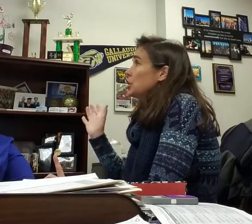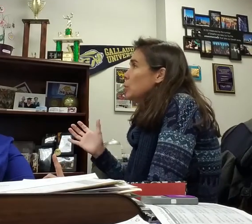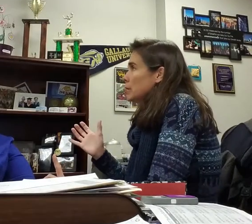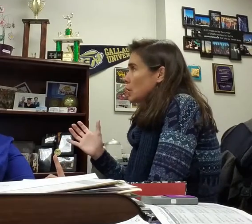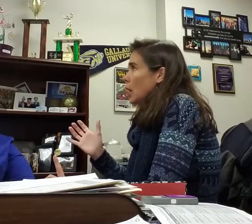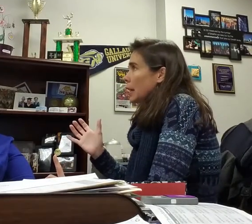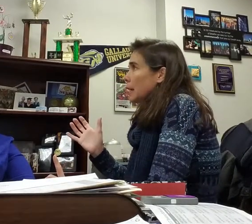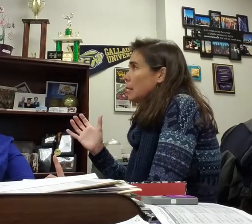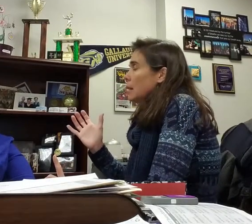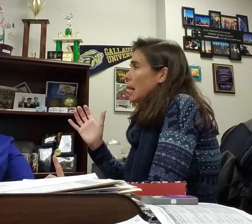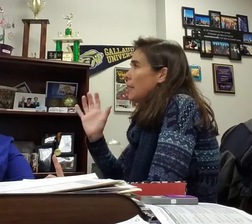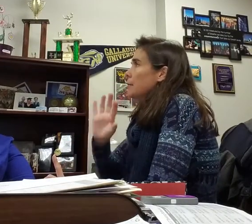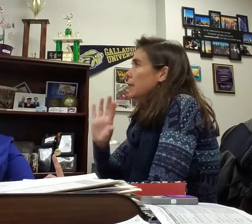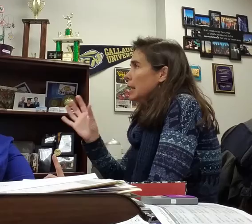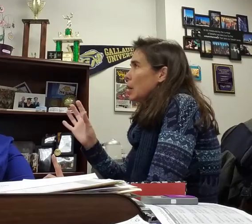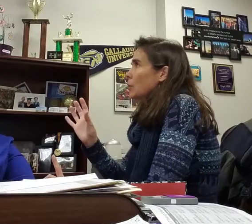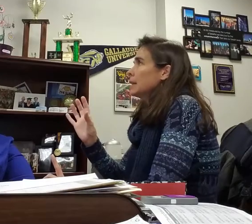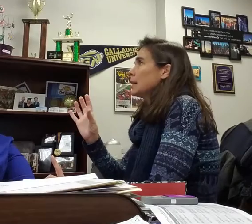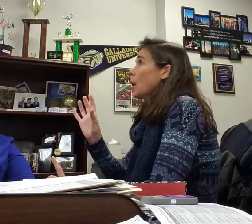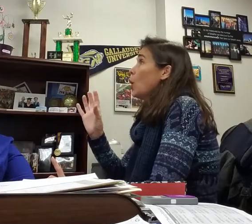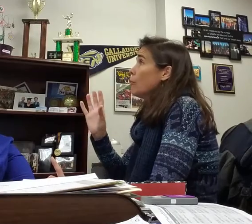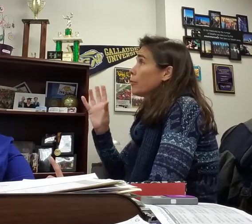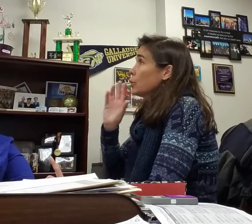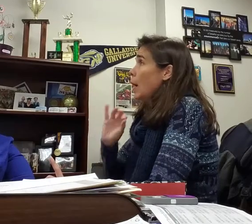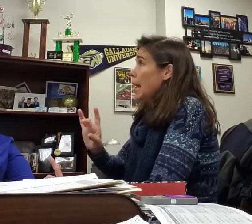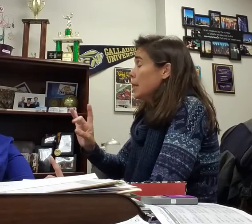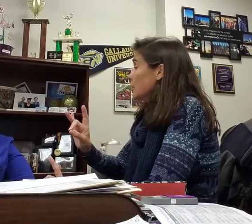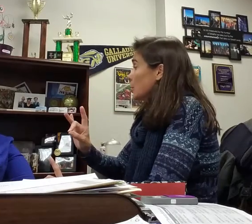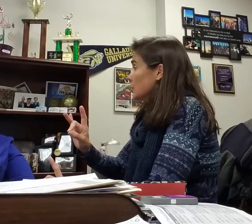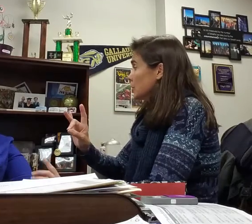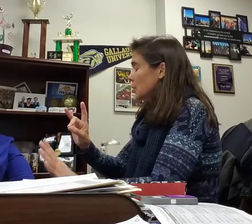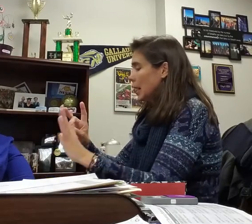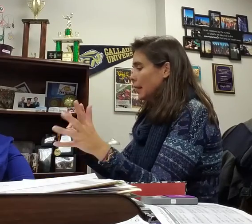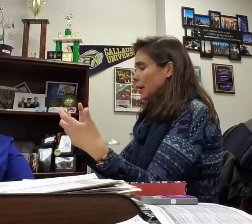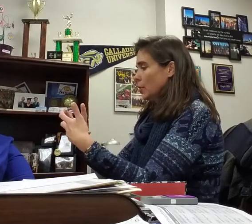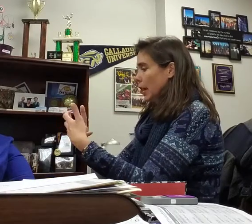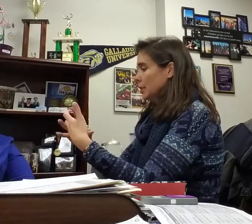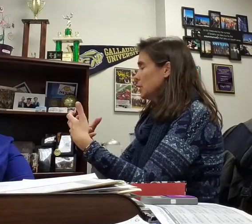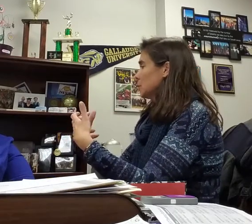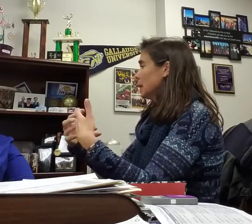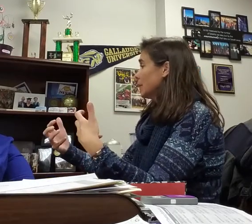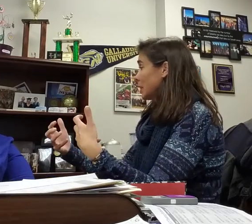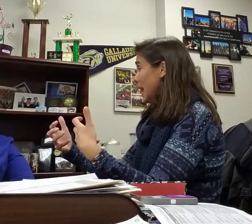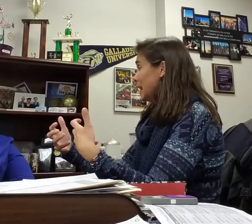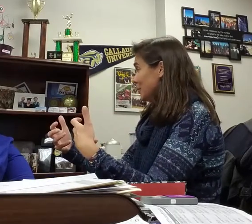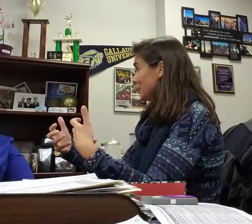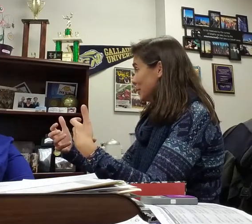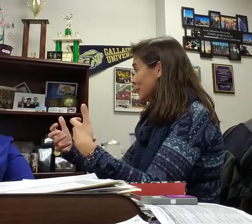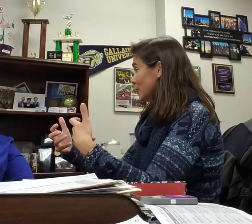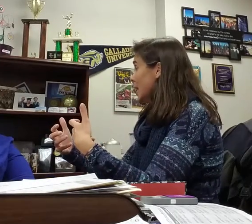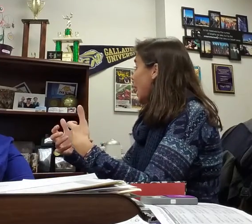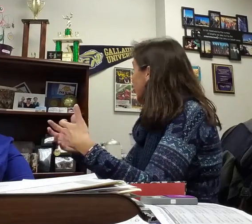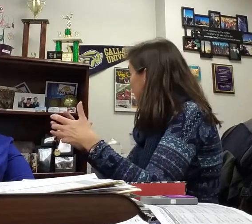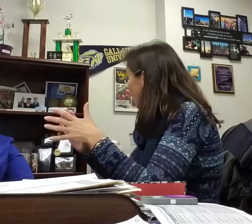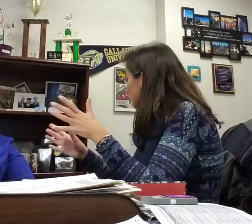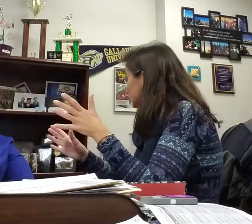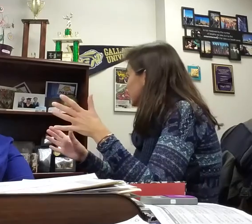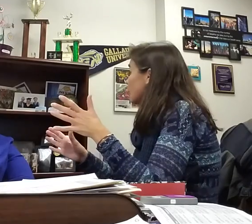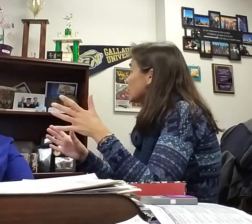was talking and the video, they said, well, oh, for you 8-year-olds. So you're kind of like, okay, she's speaking on an 8-year-old level. Yeah. And I thought you did that really